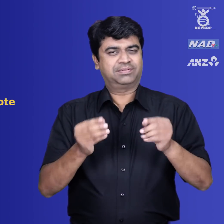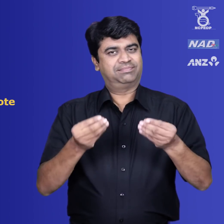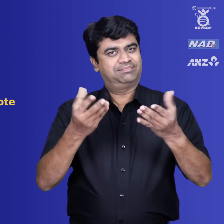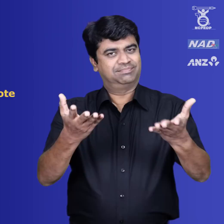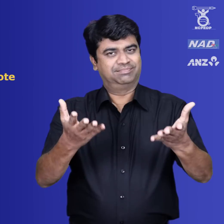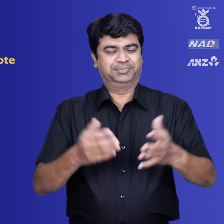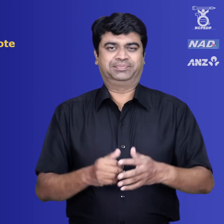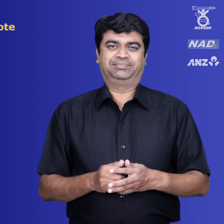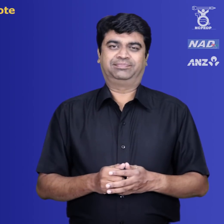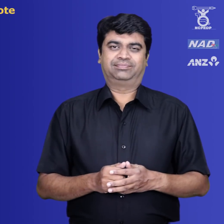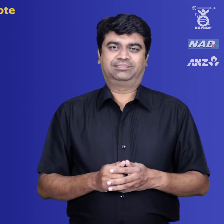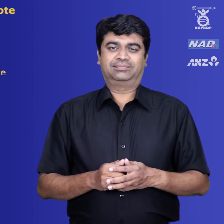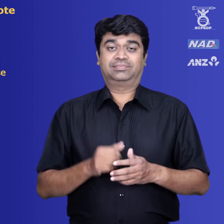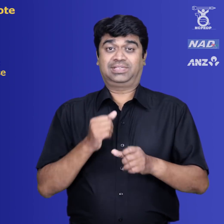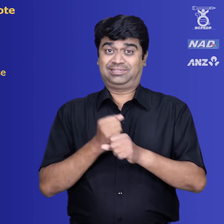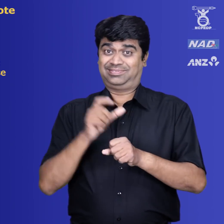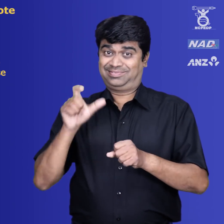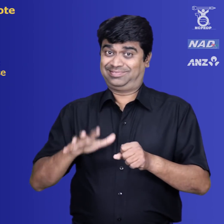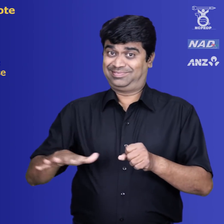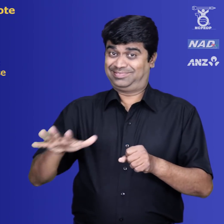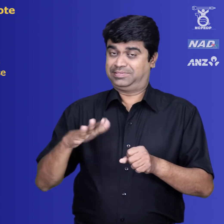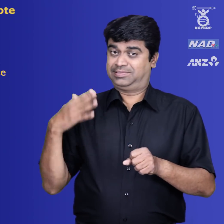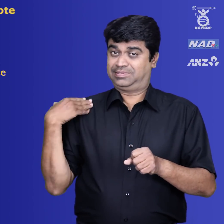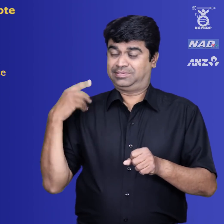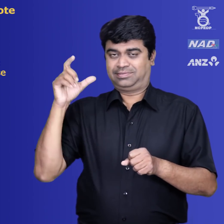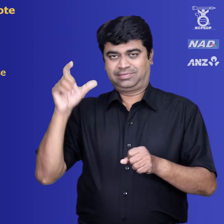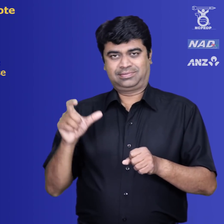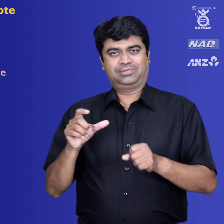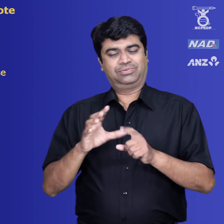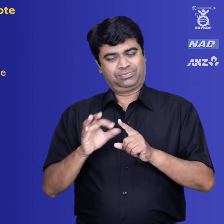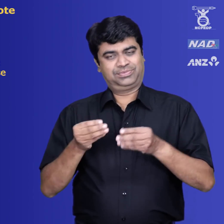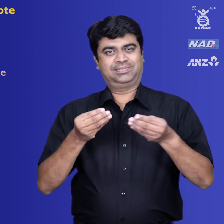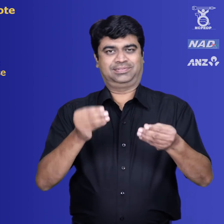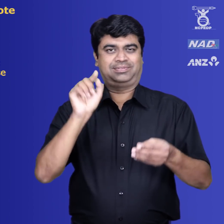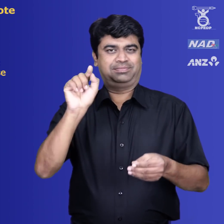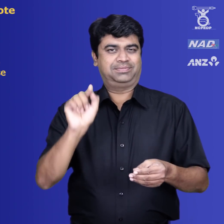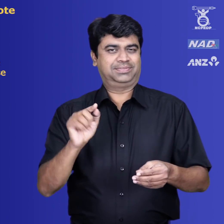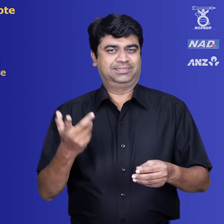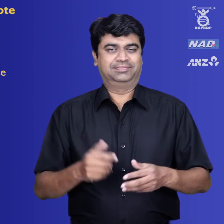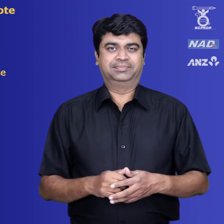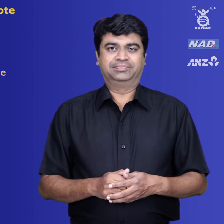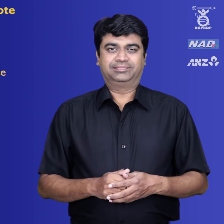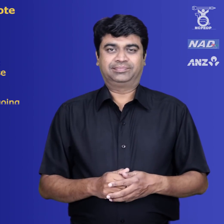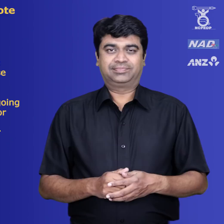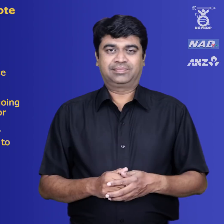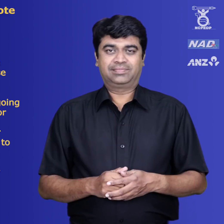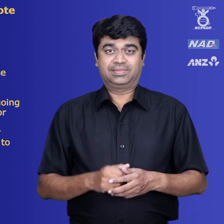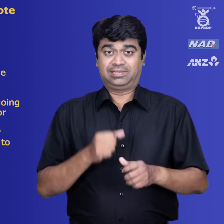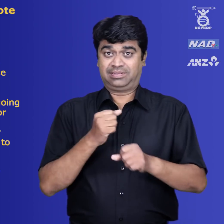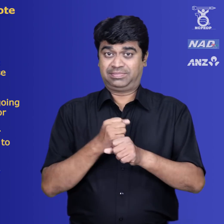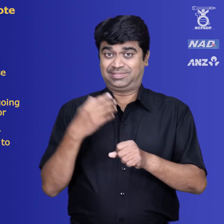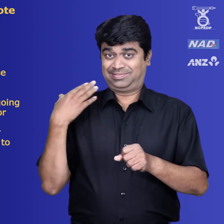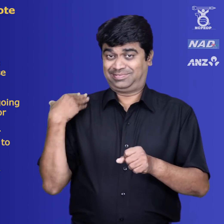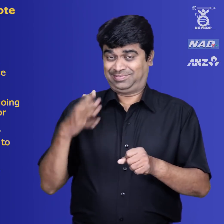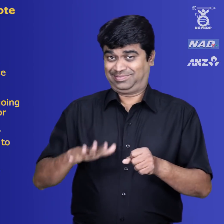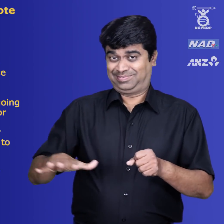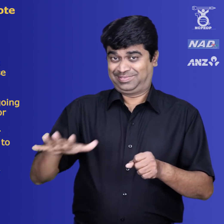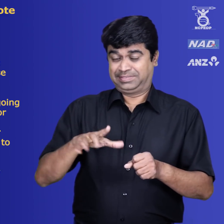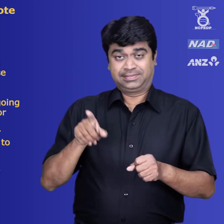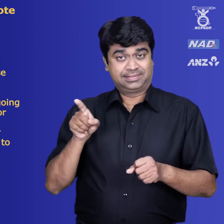education. The appropriate government and the local authorities shall take the following measures for the purpose